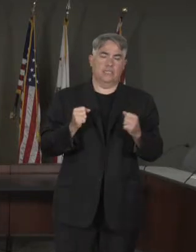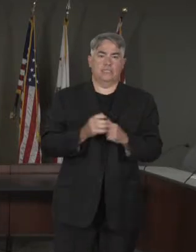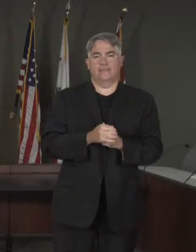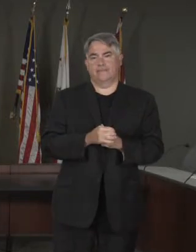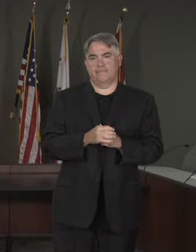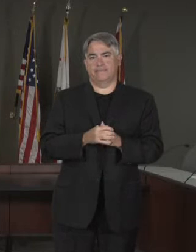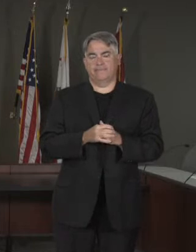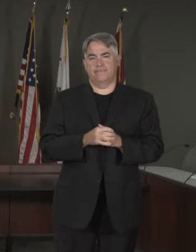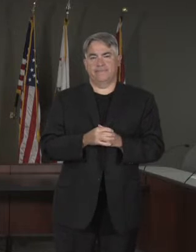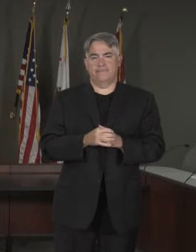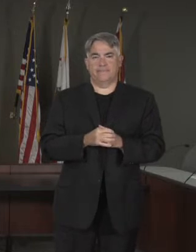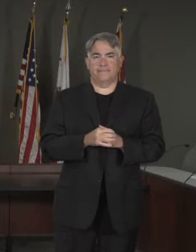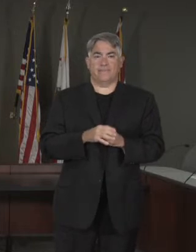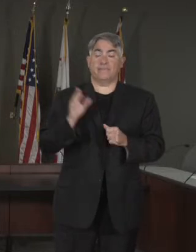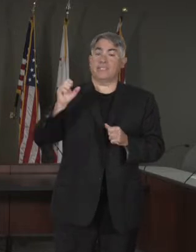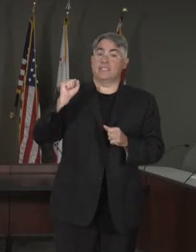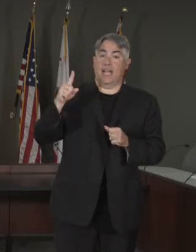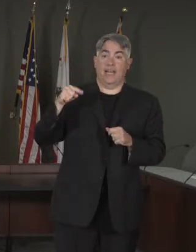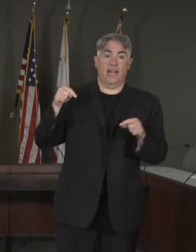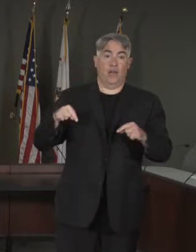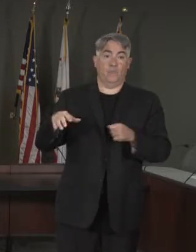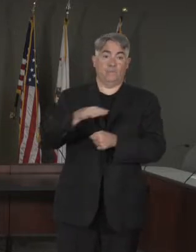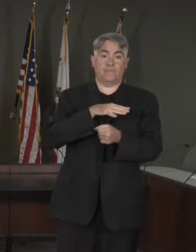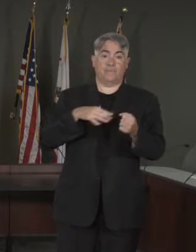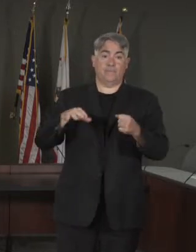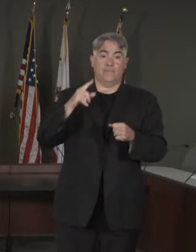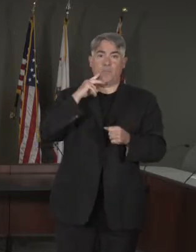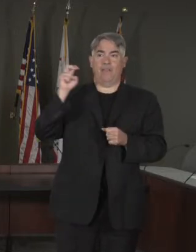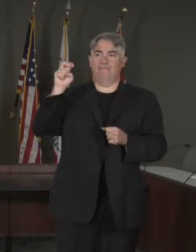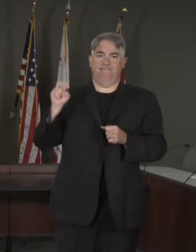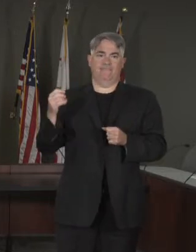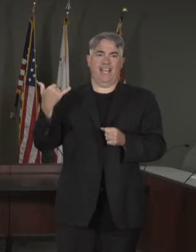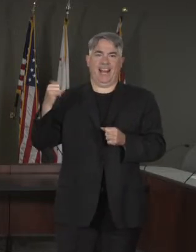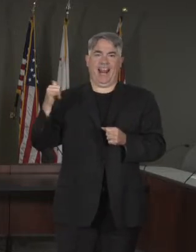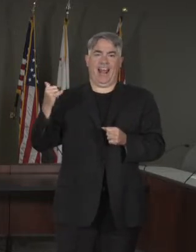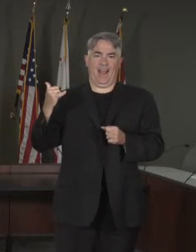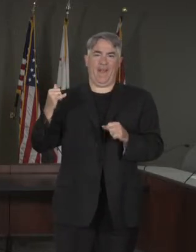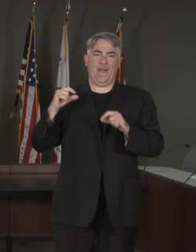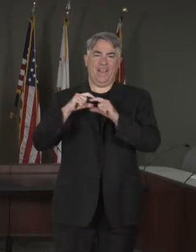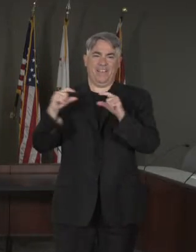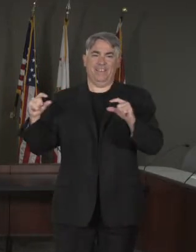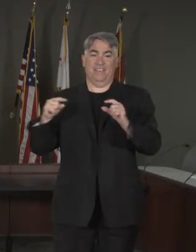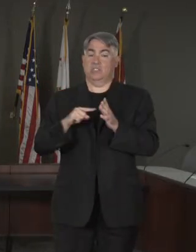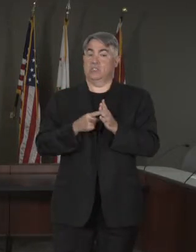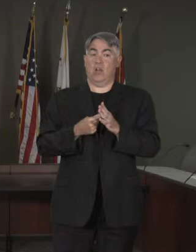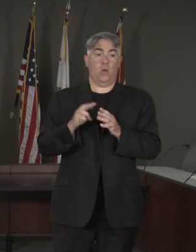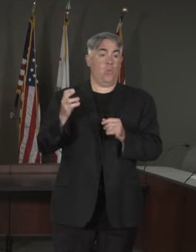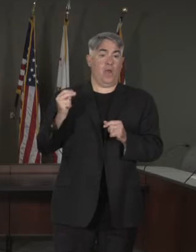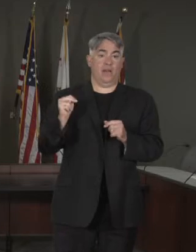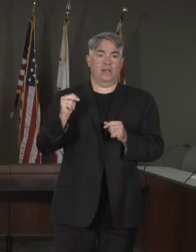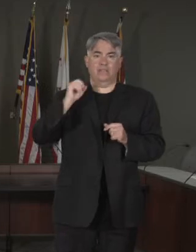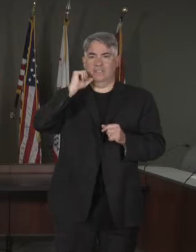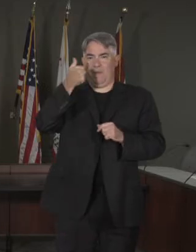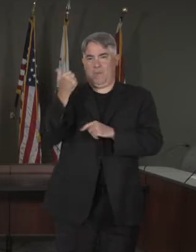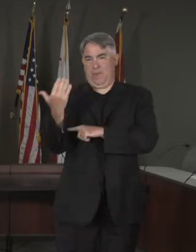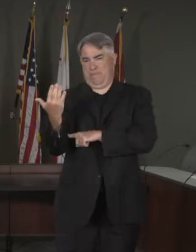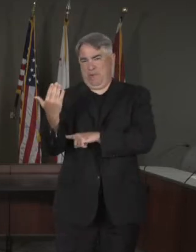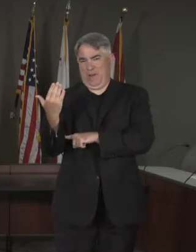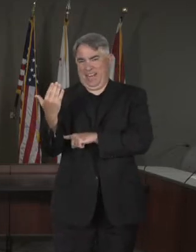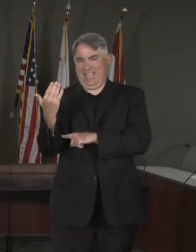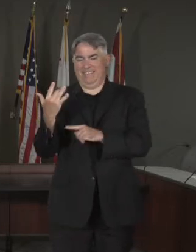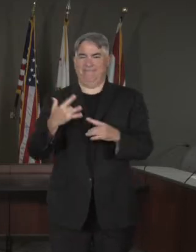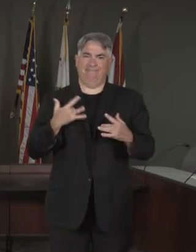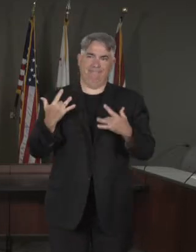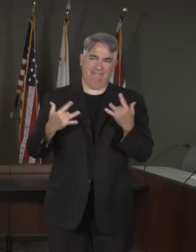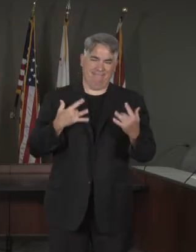the lower restrictive yellow tier. This will go into effect tomorrow morning. And it will have an impact on a variety of industries,